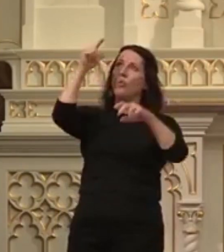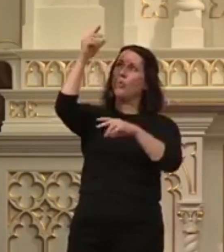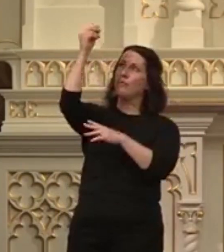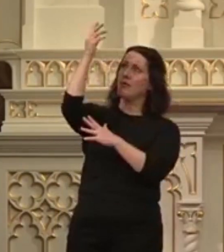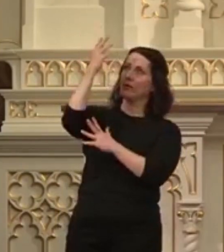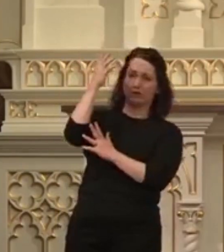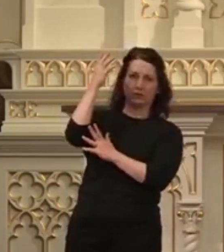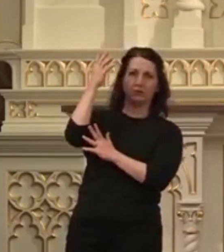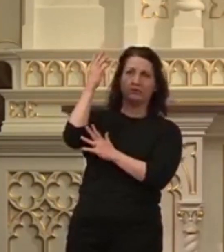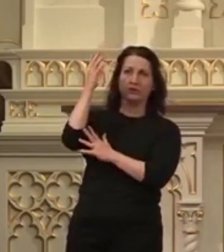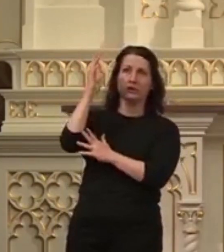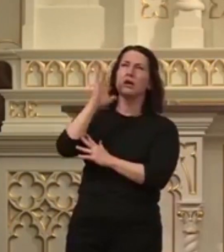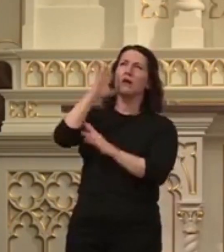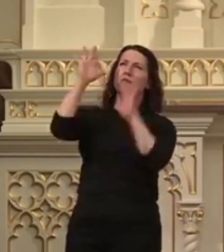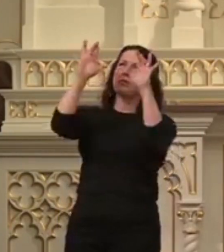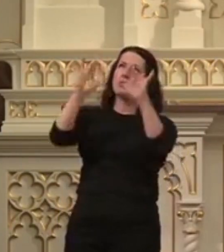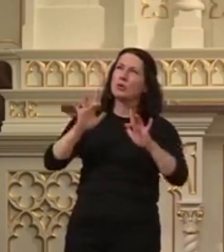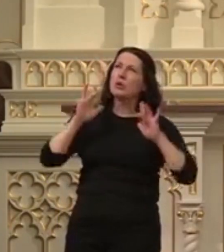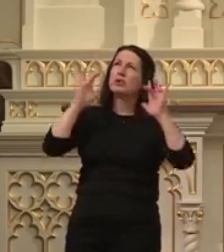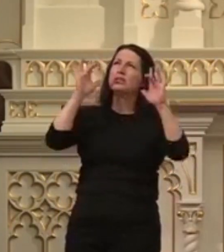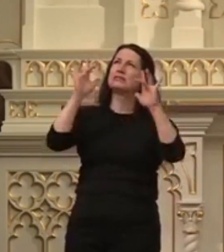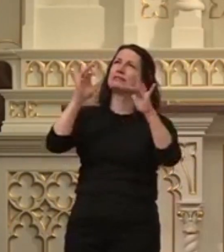grace for timely help.